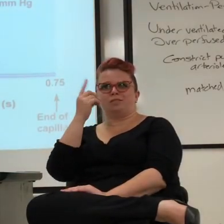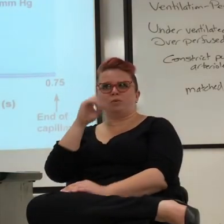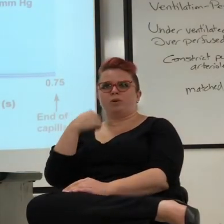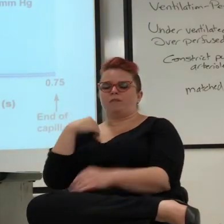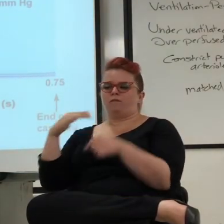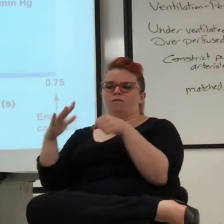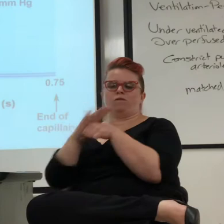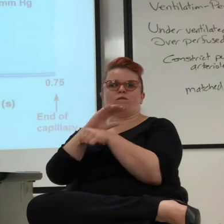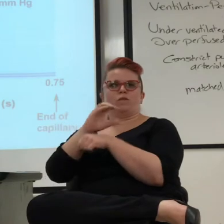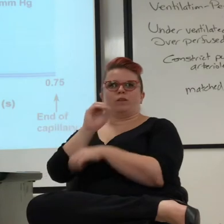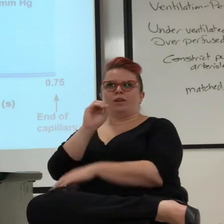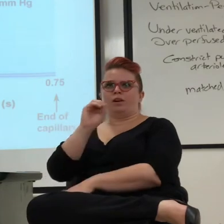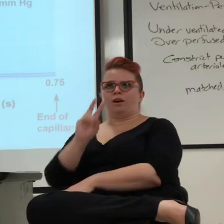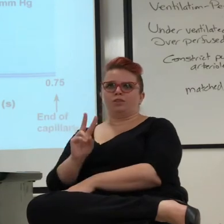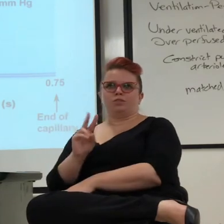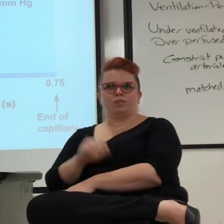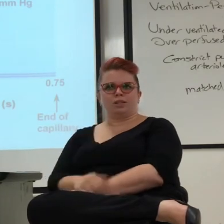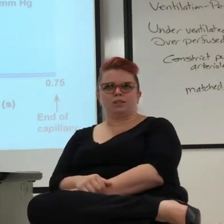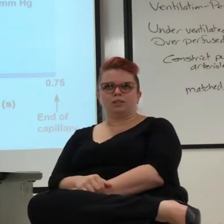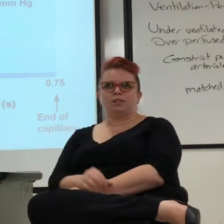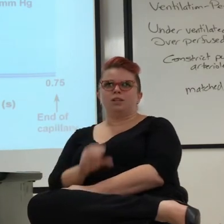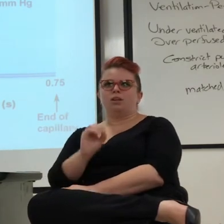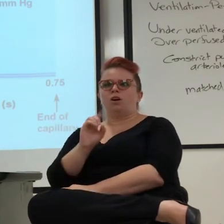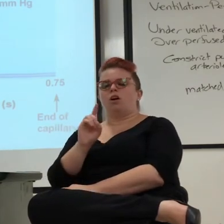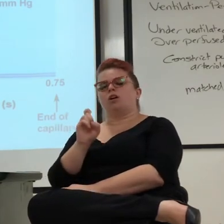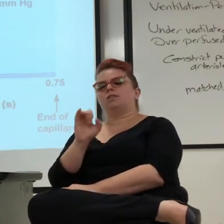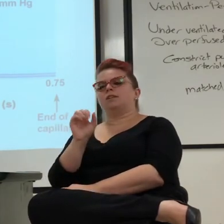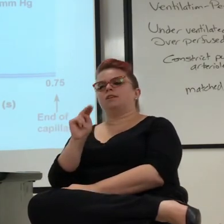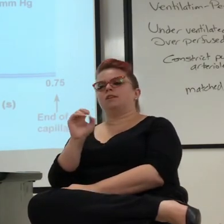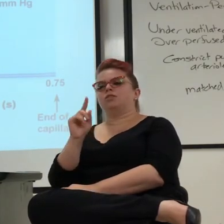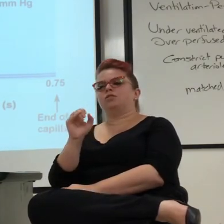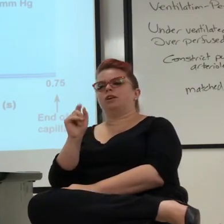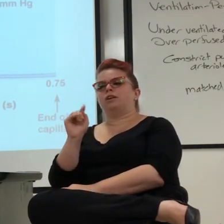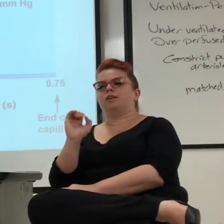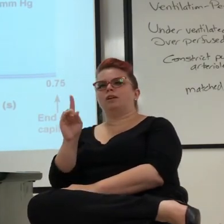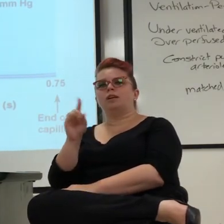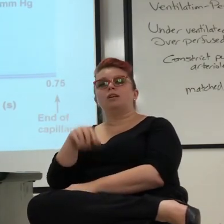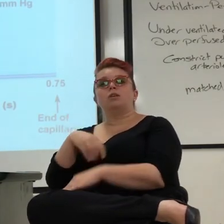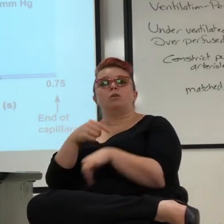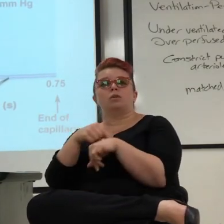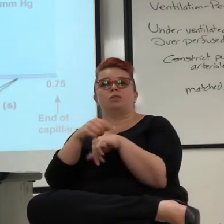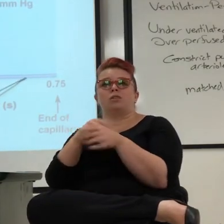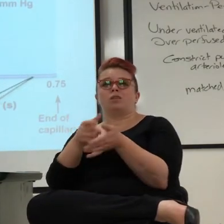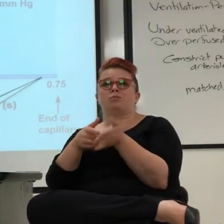fully oxygenated. And so the time that it passes by